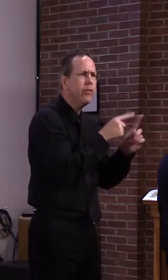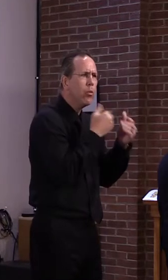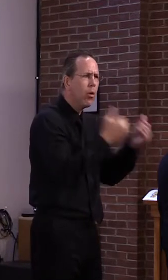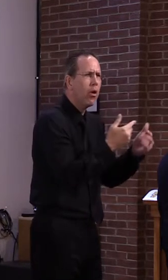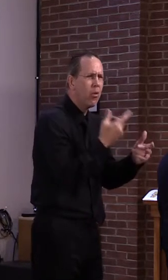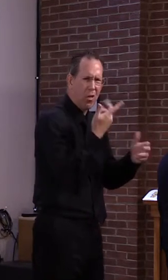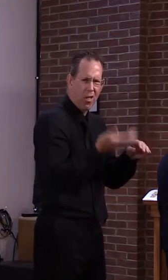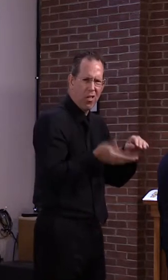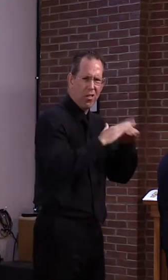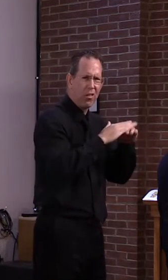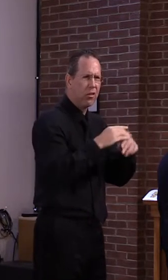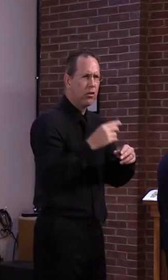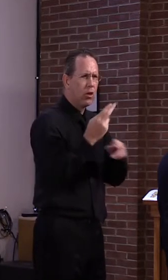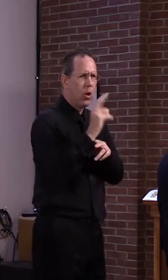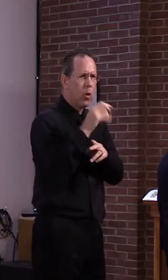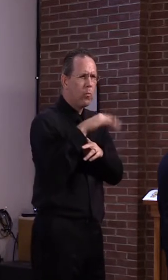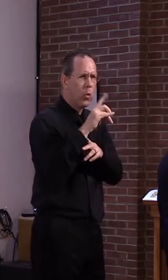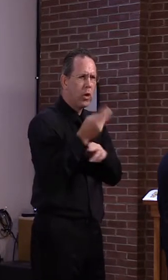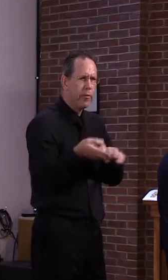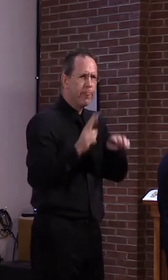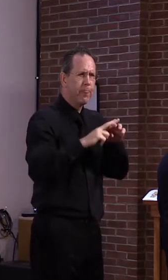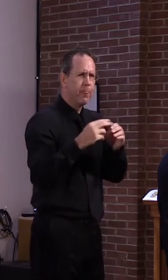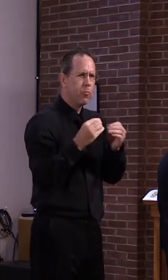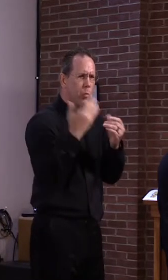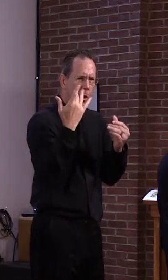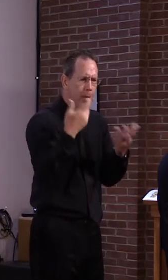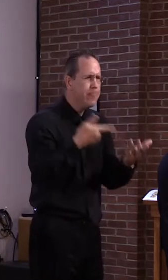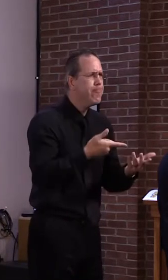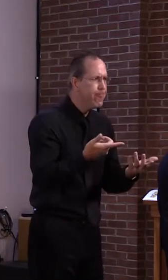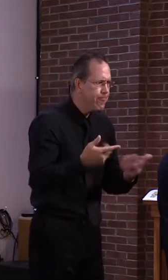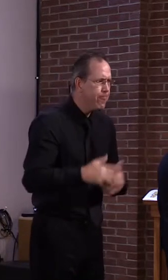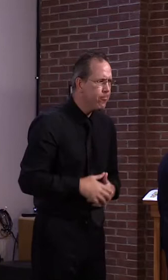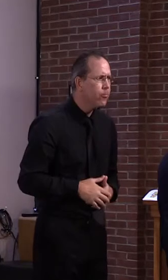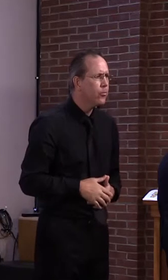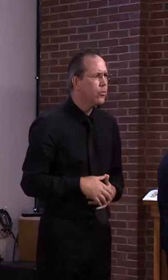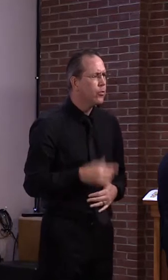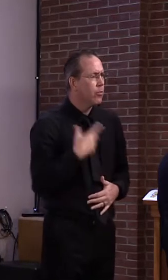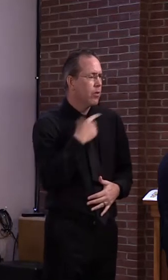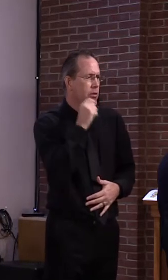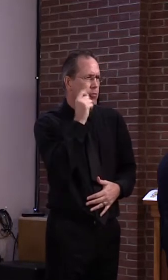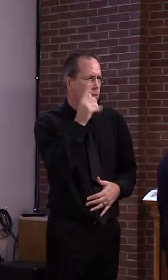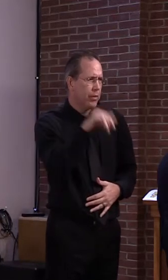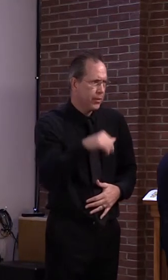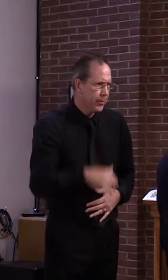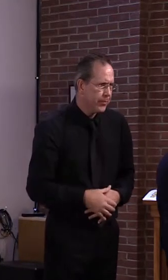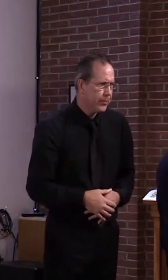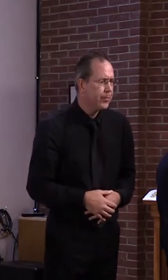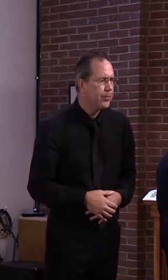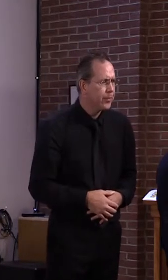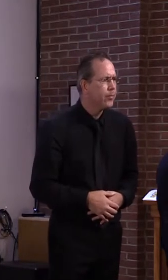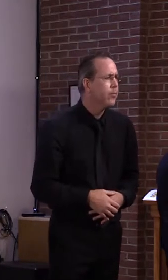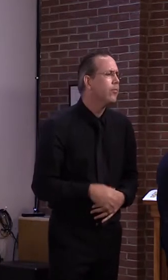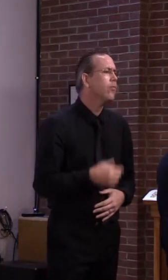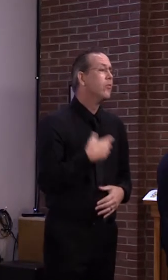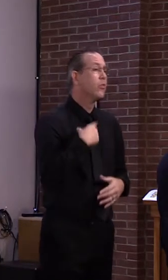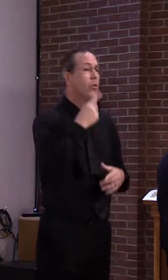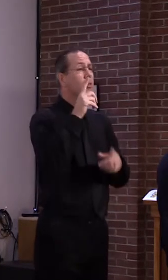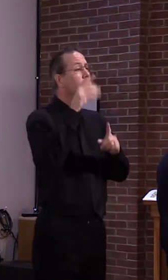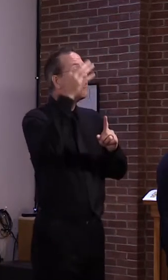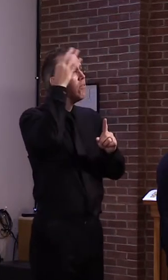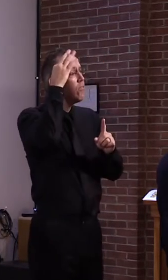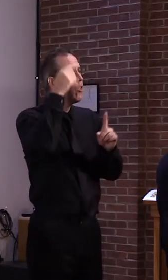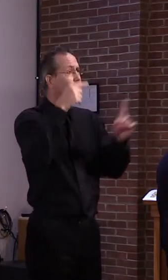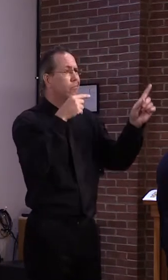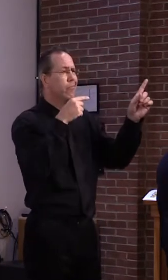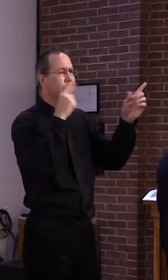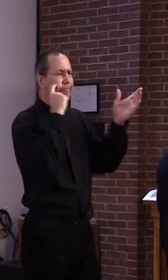astutely, the federal government through SAMHSA has actually released more money, some of which has come